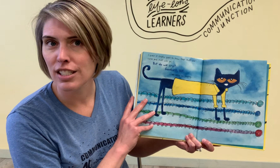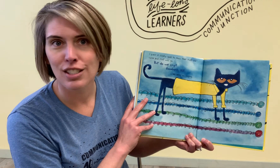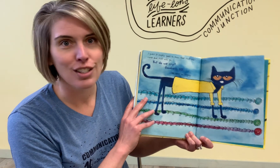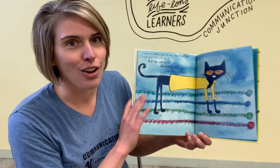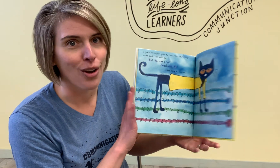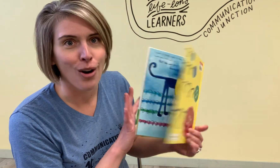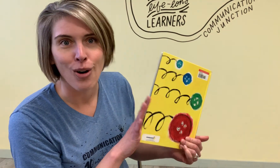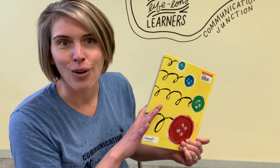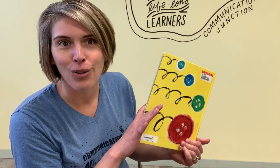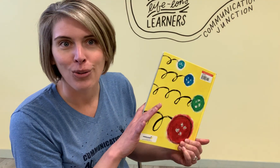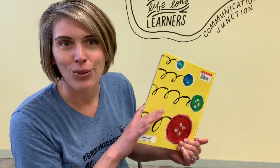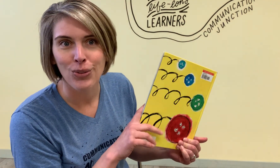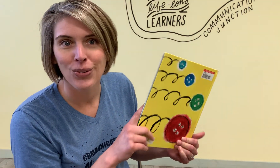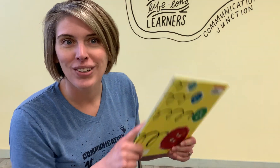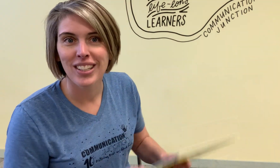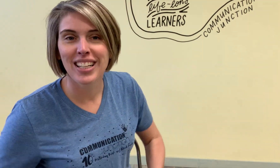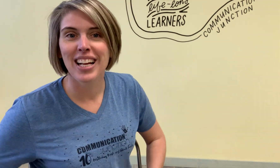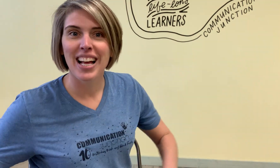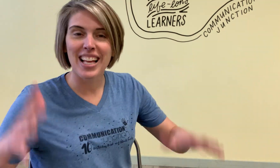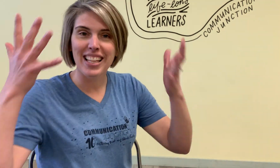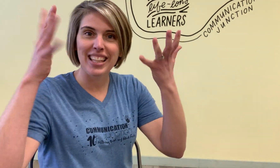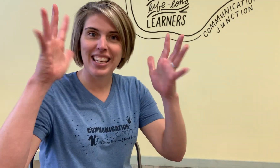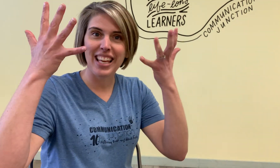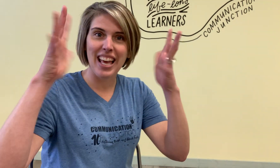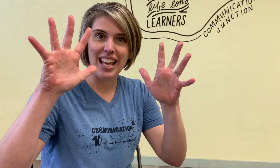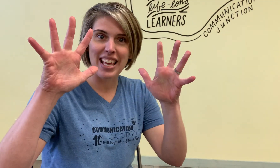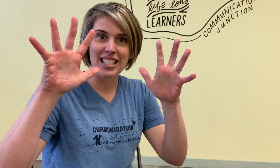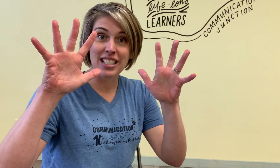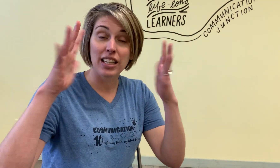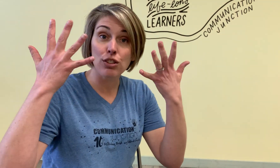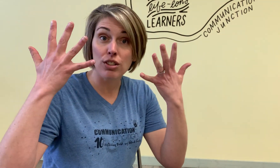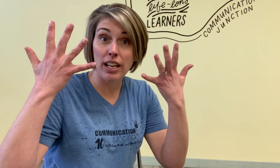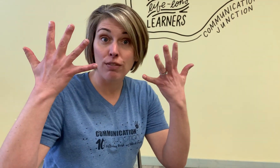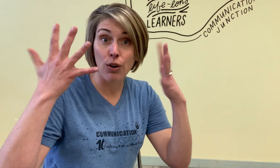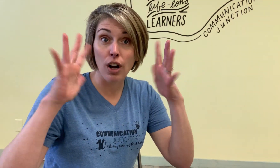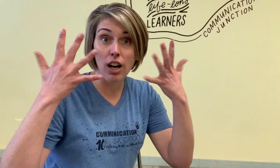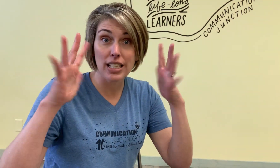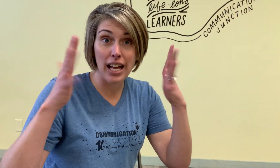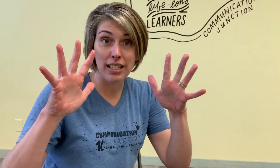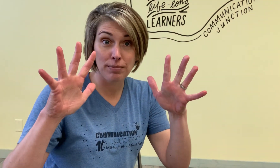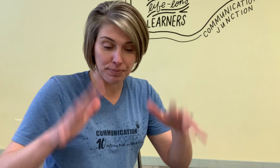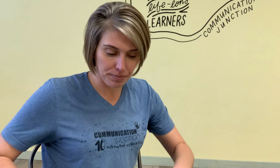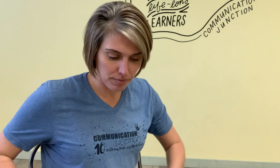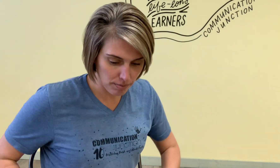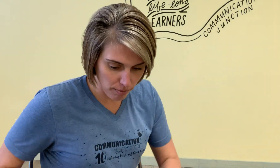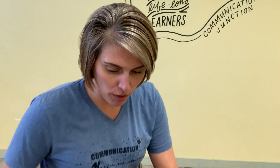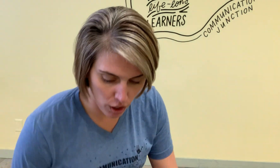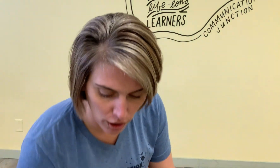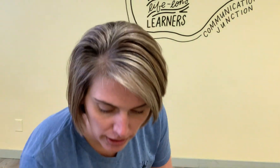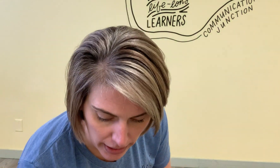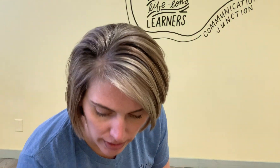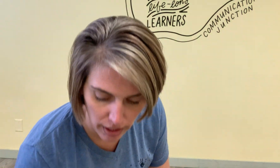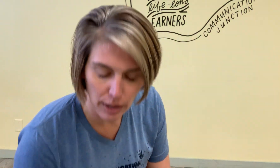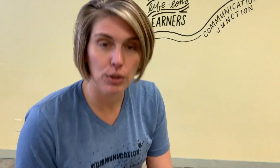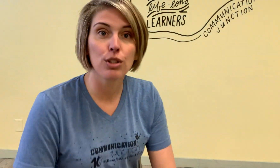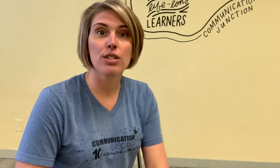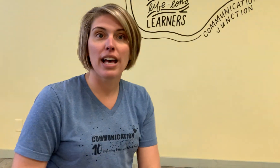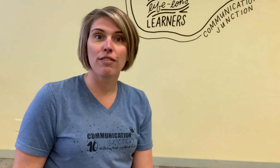Goodness, no. The end. There's our sign for it. All done. All done. And we'll use that every